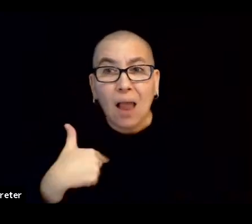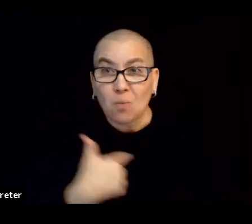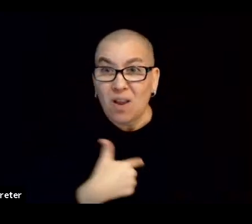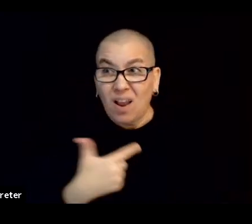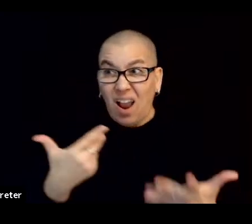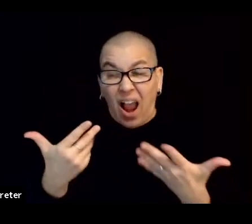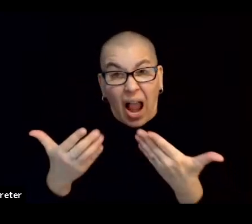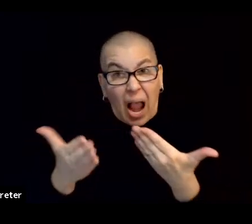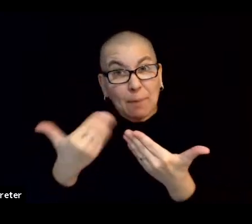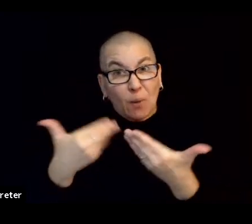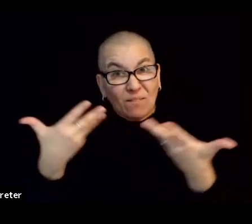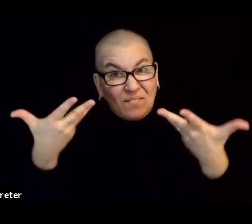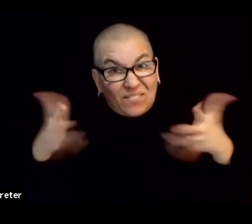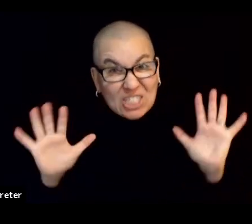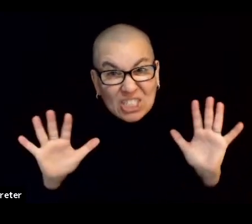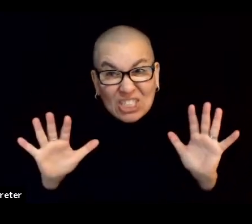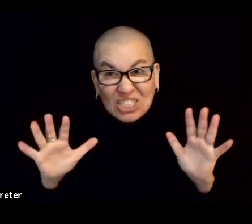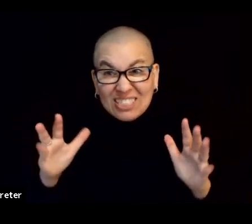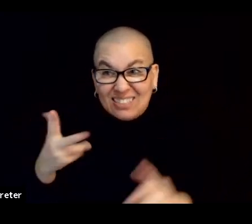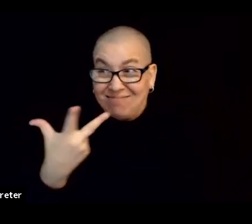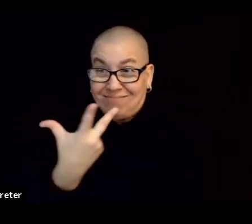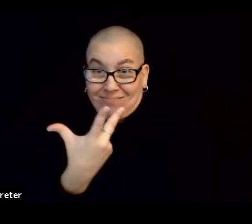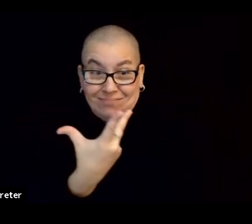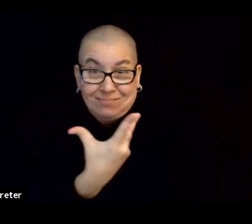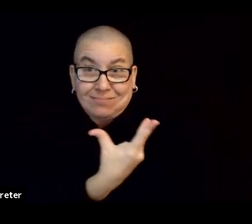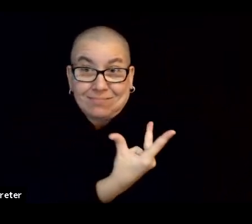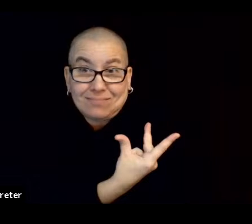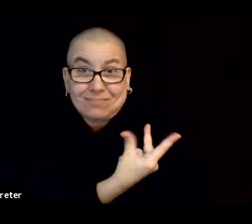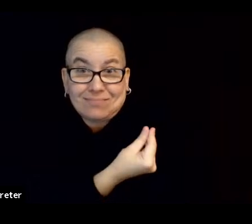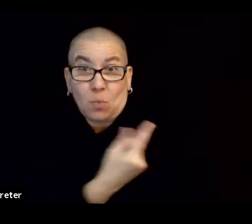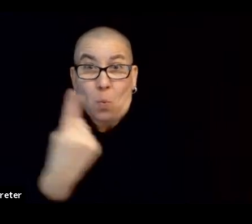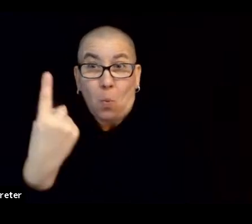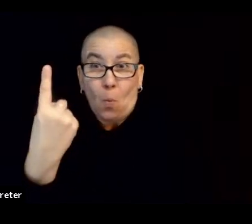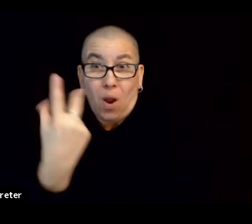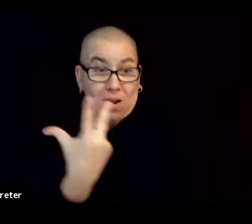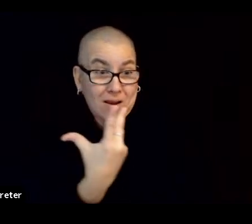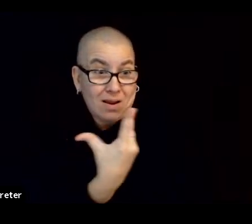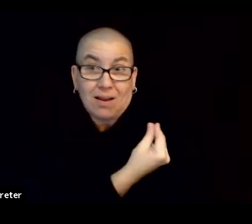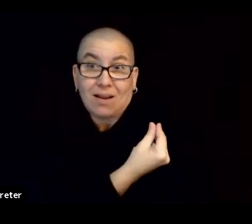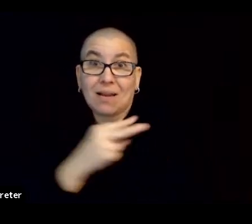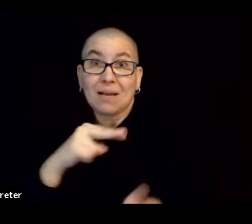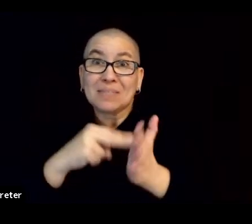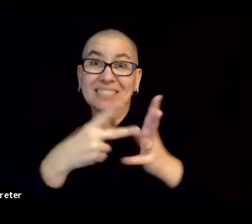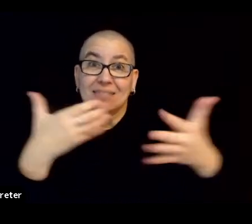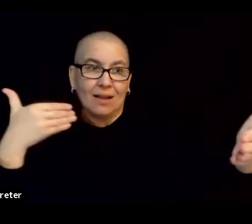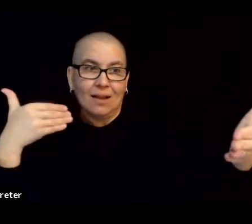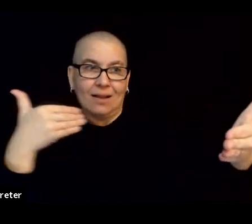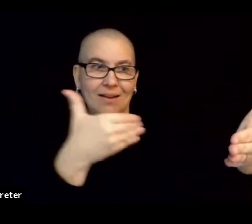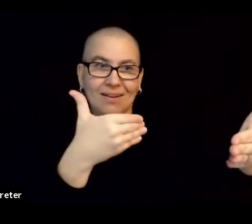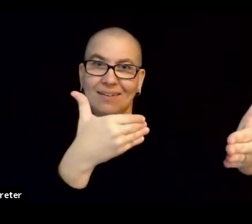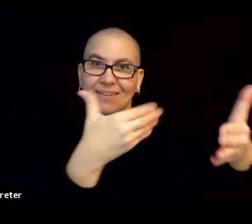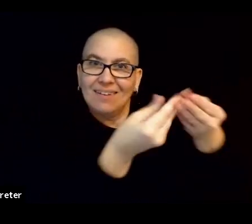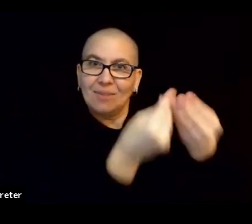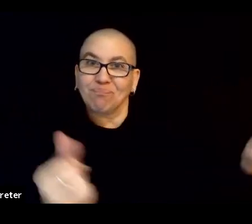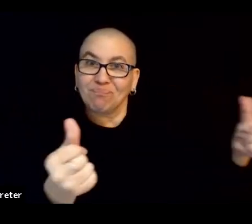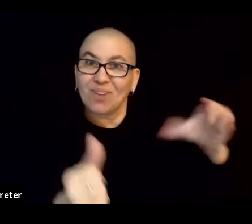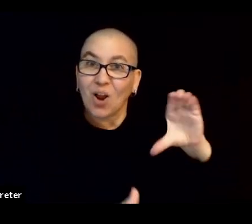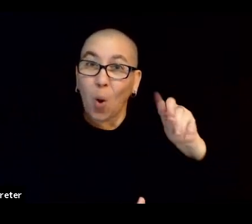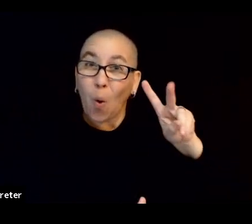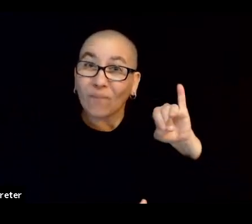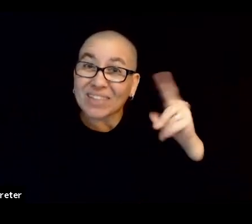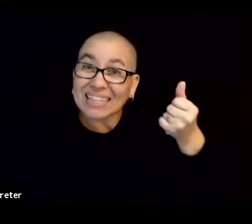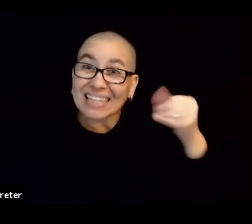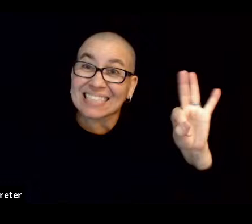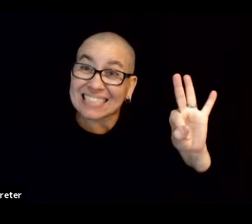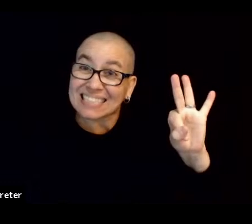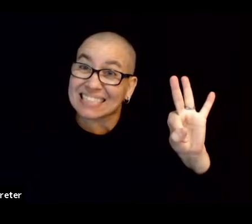day closer to protecting not only the person receiving the shot, but all those around them, especially our most vulnerable. And with that, I'd like to, before I turn